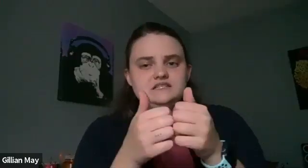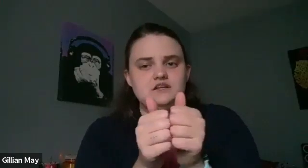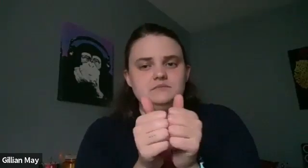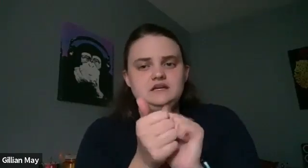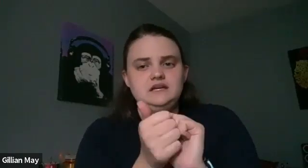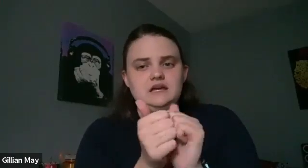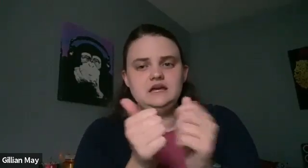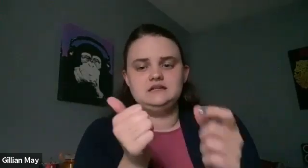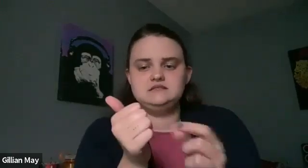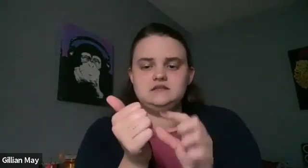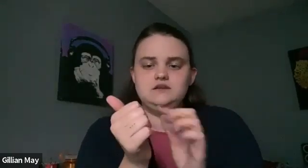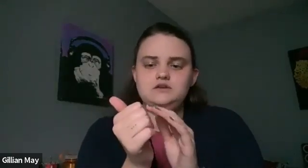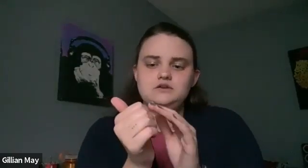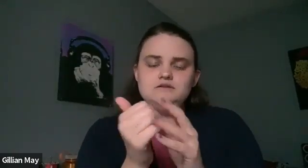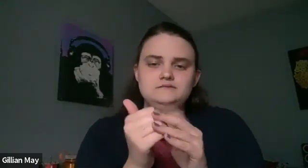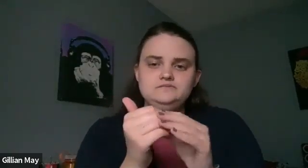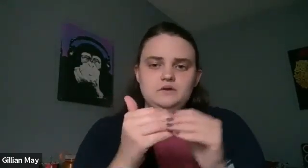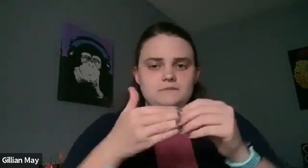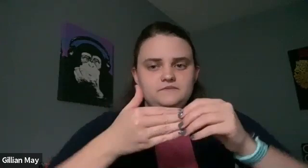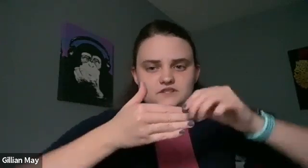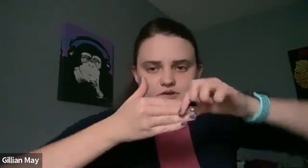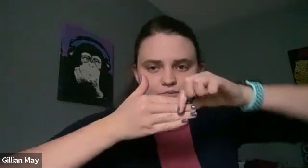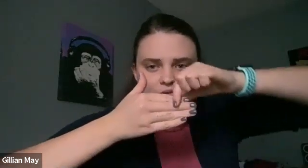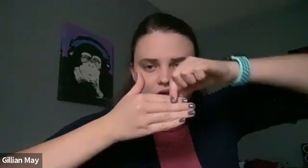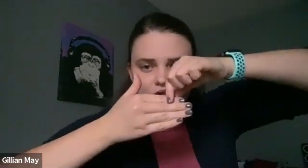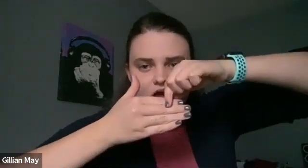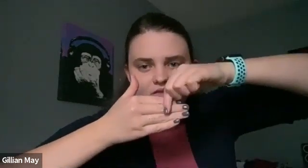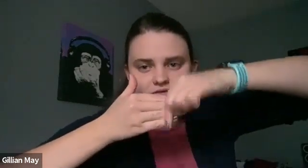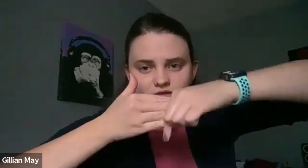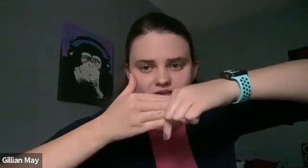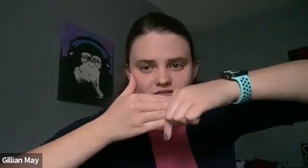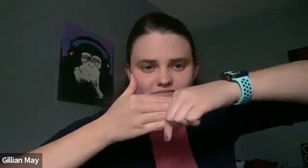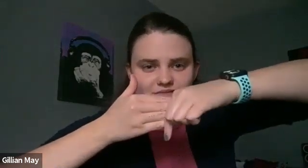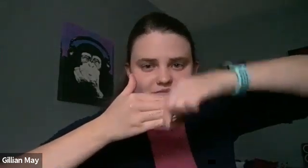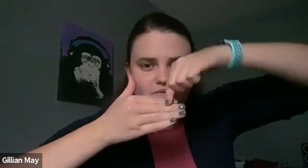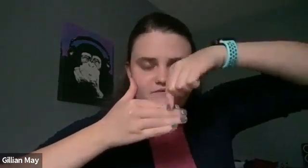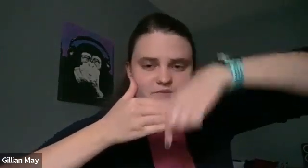going to be, okay. So you got the front, I